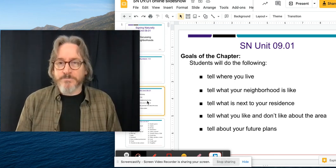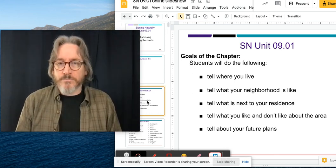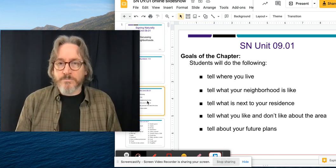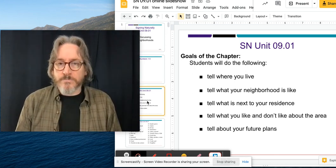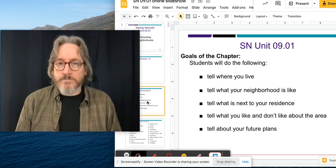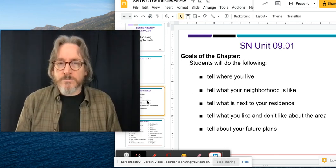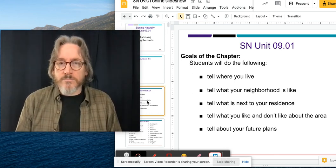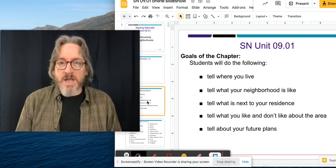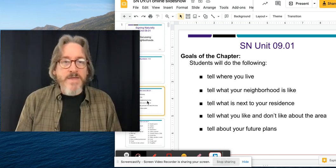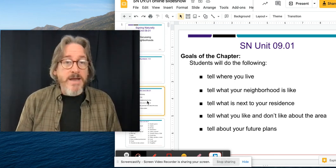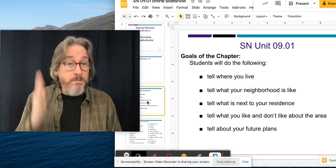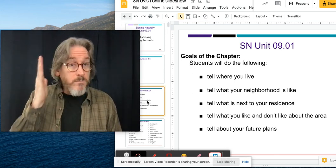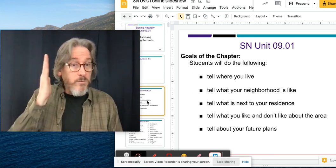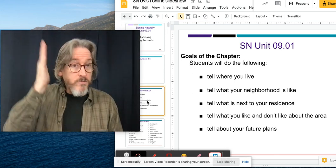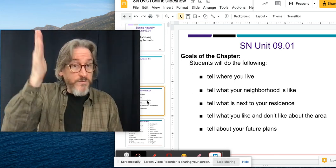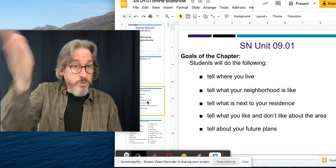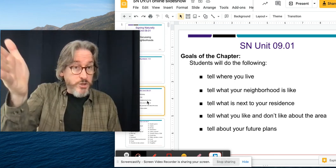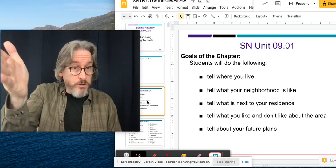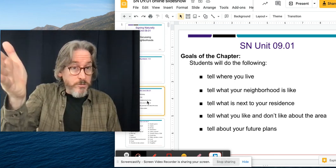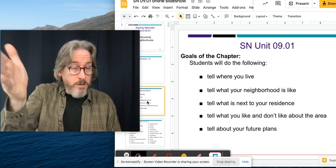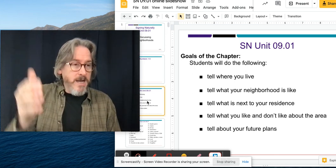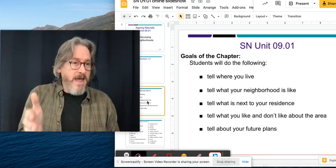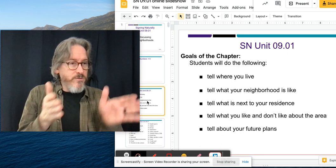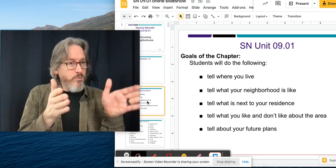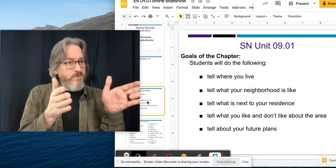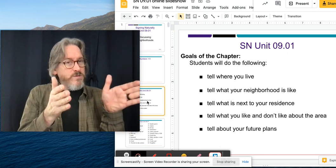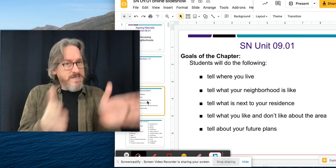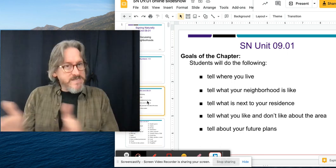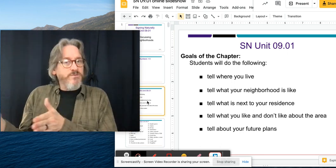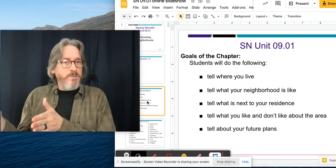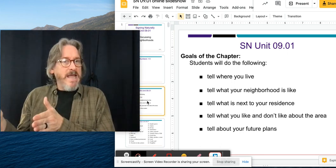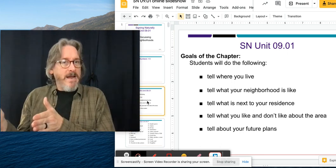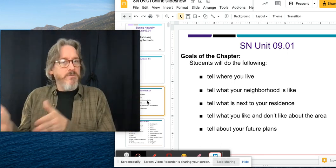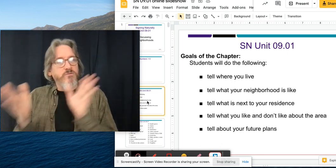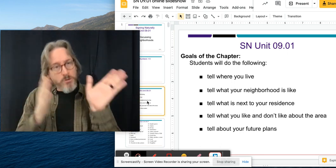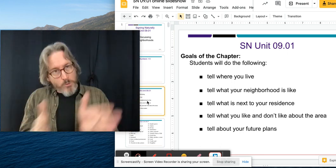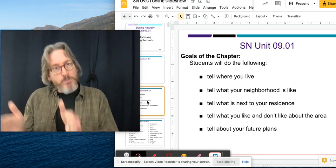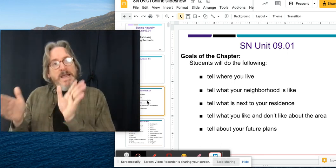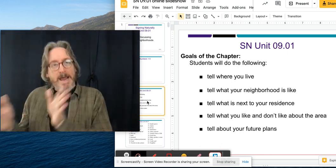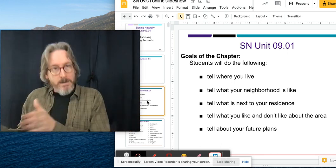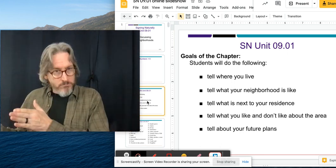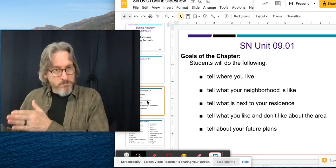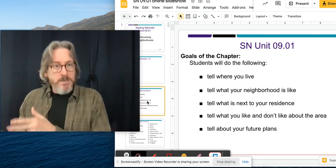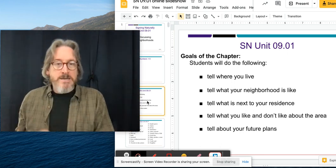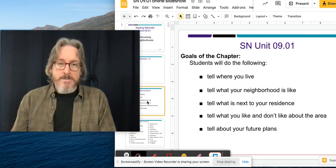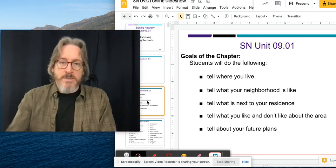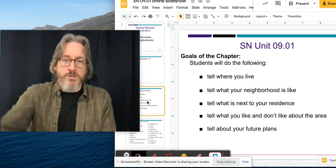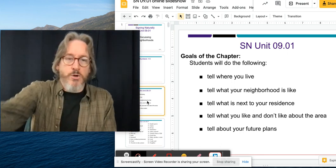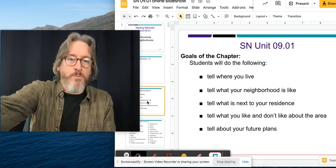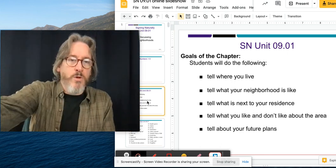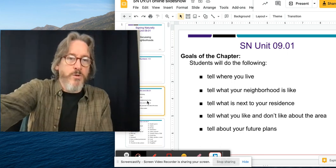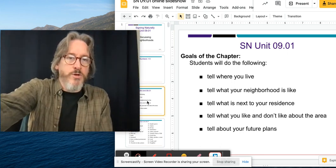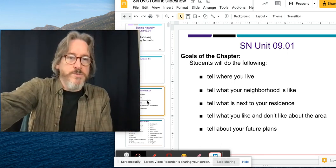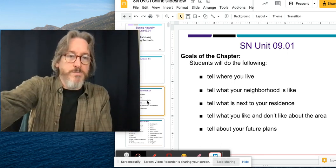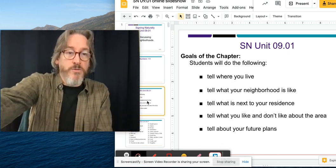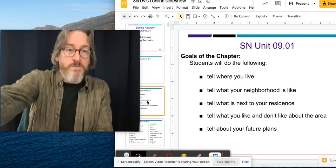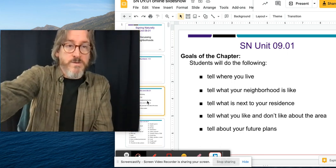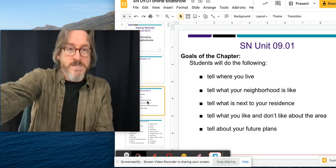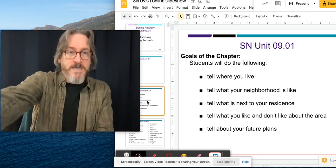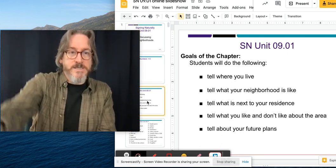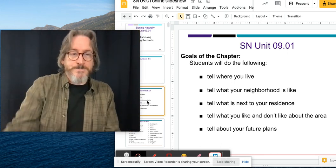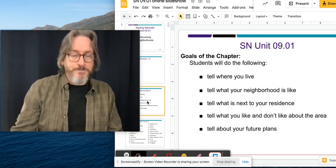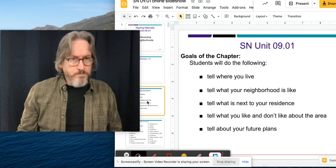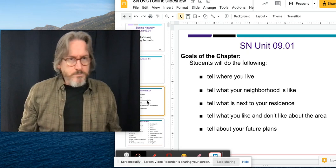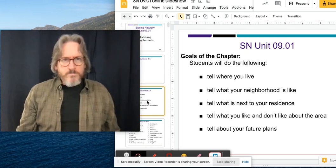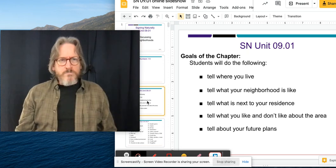detest. And then future. And we've used this for plan before, or plan. So we'll use both of